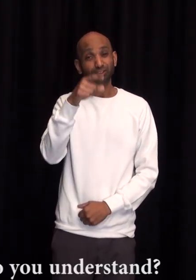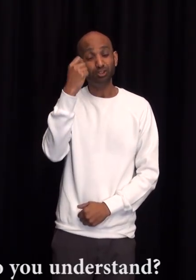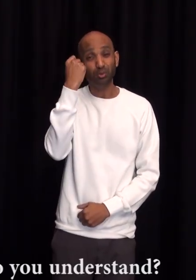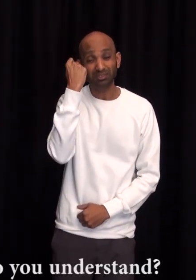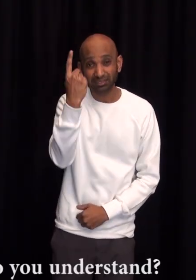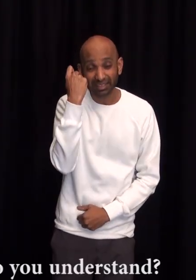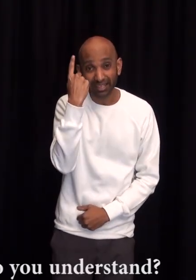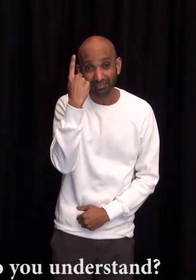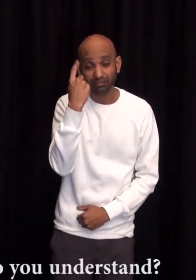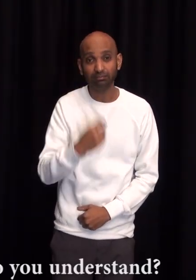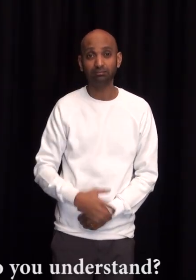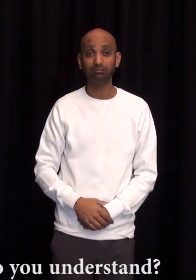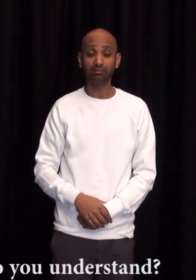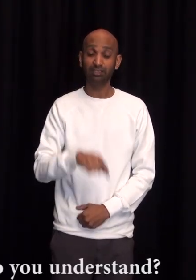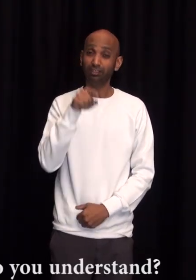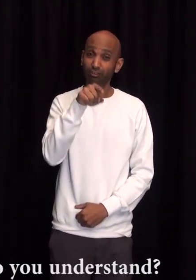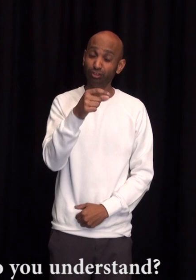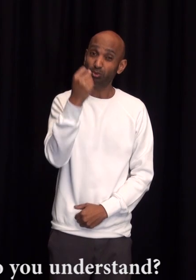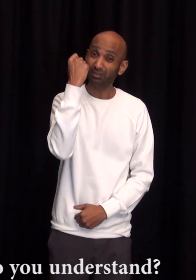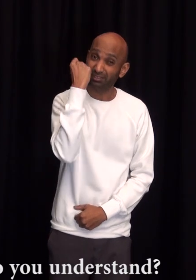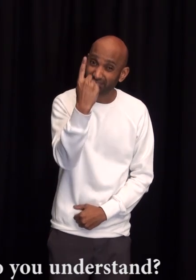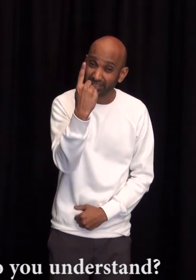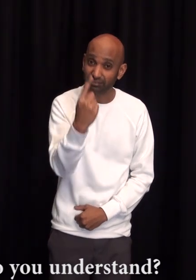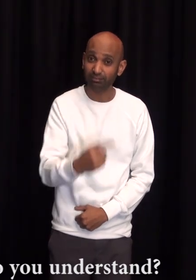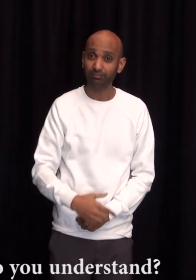Do you understand? Do you understand?